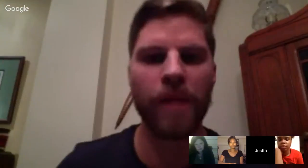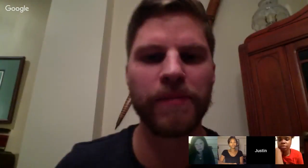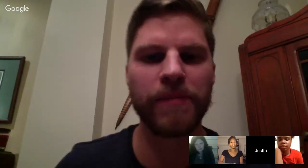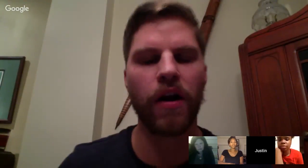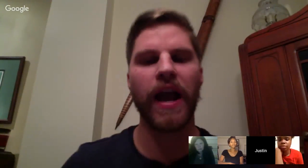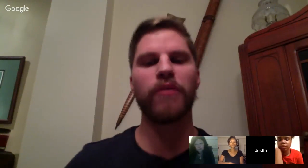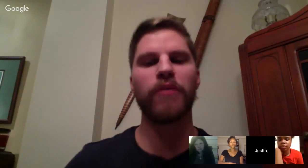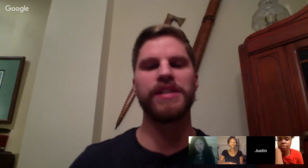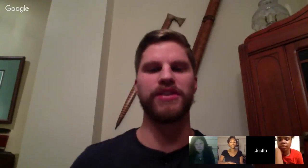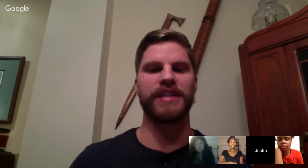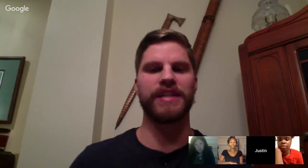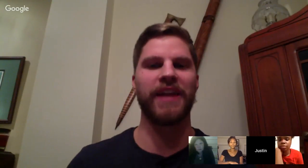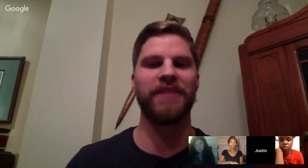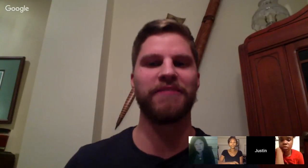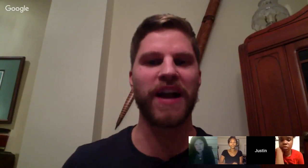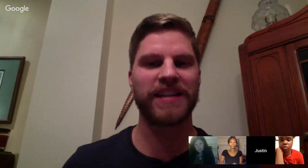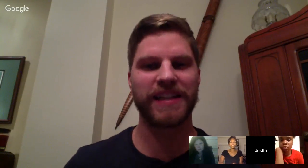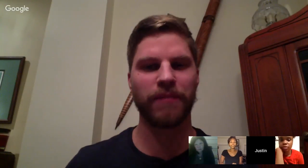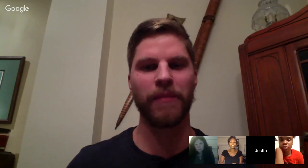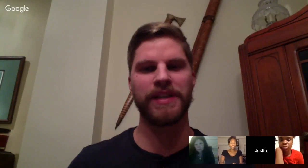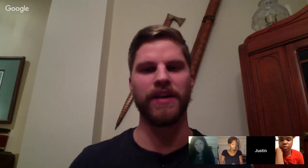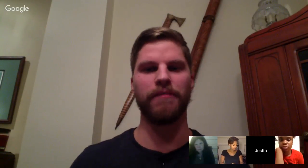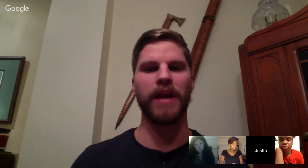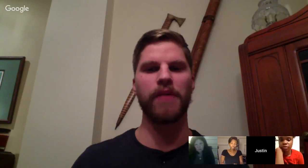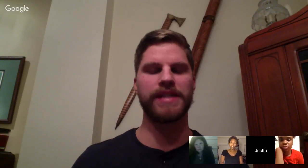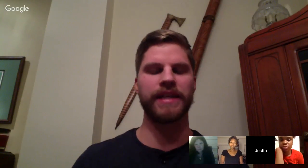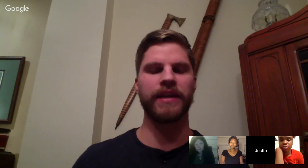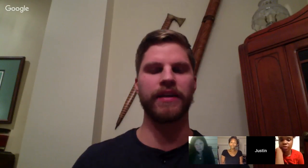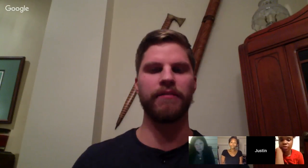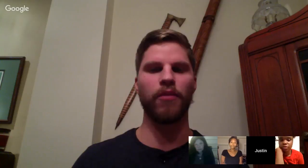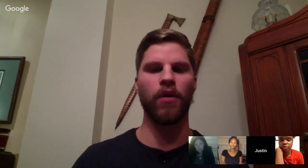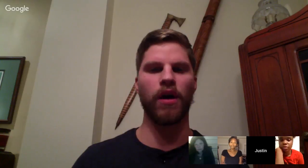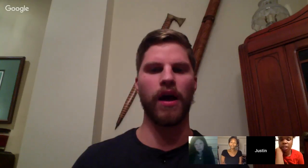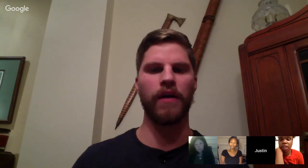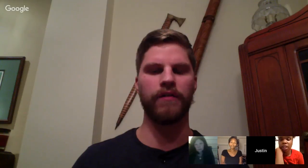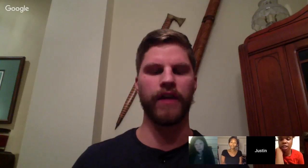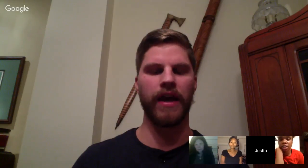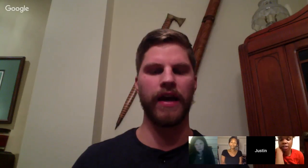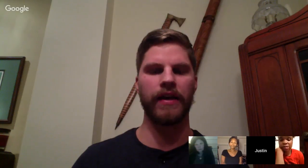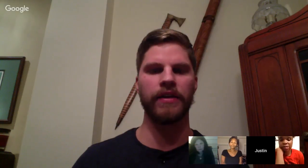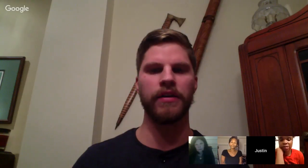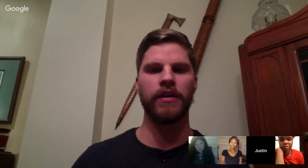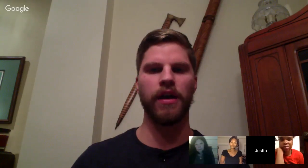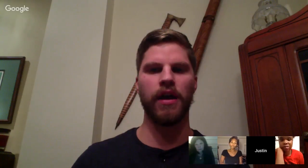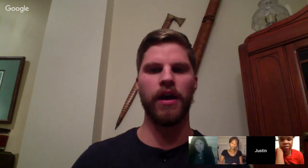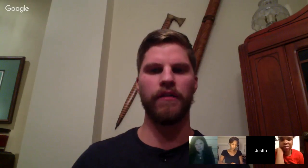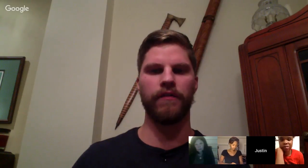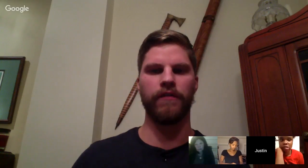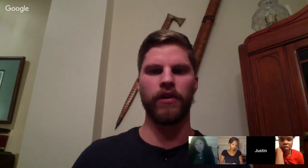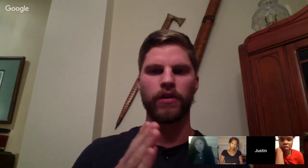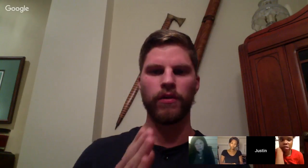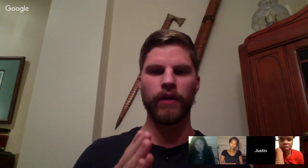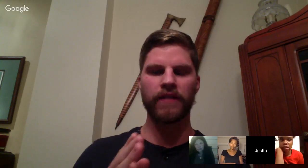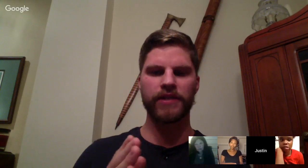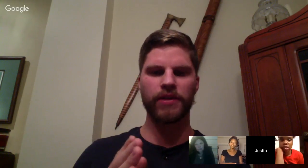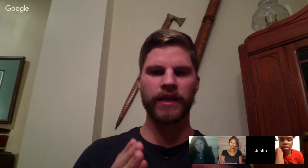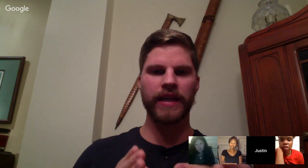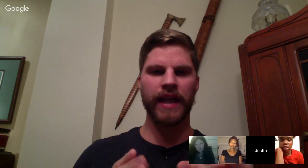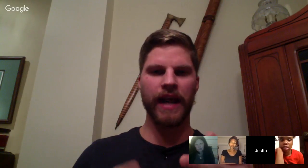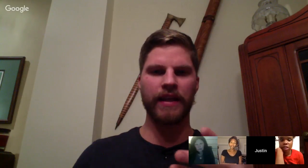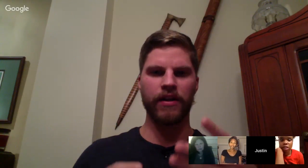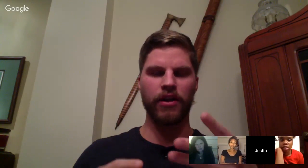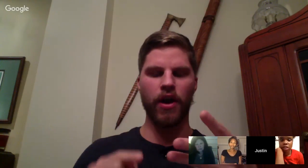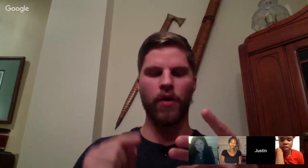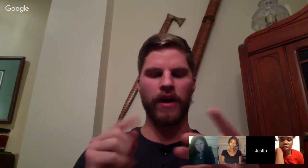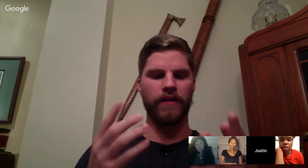Oh, I'm sorry. I was just kind of practicing by myself, but I was thinking of more of a vertical way of doing it, and